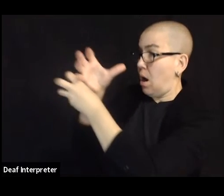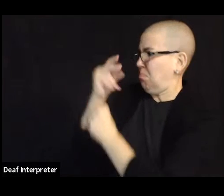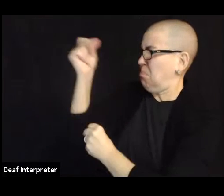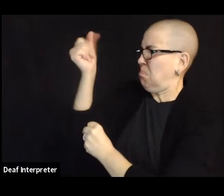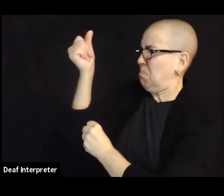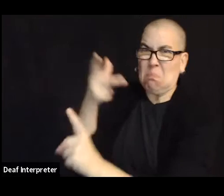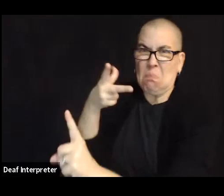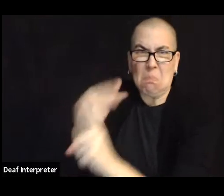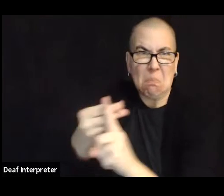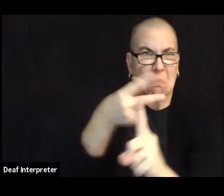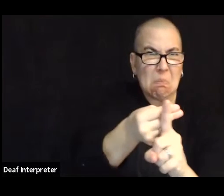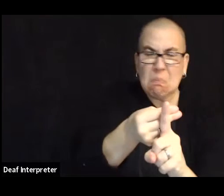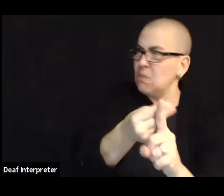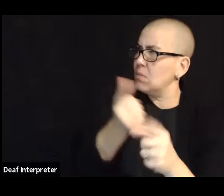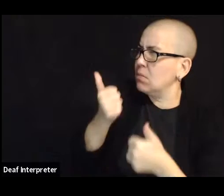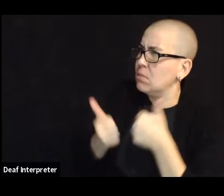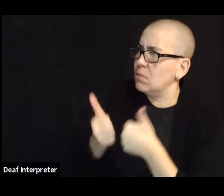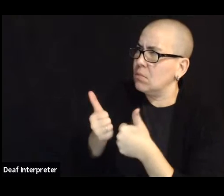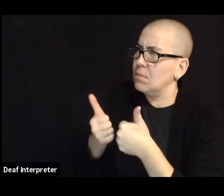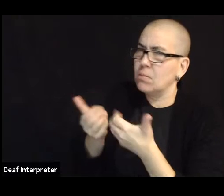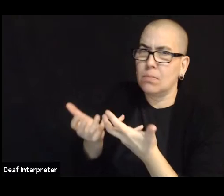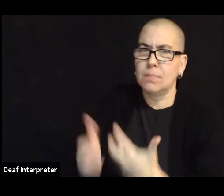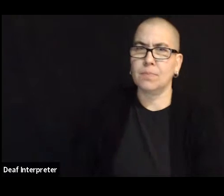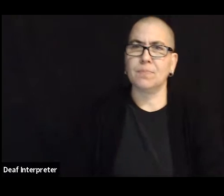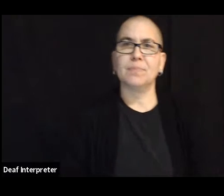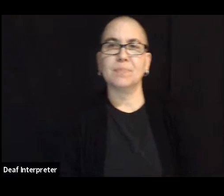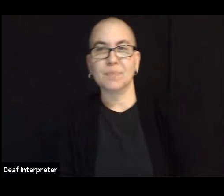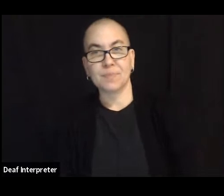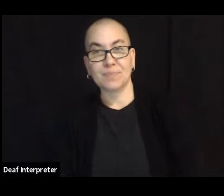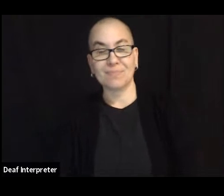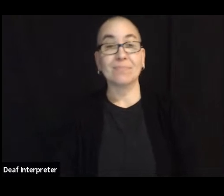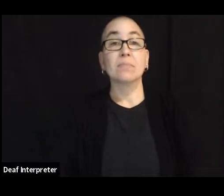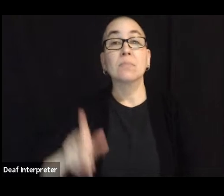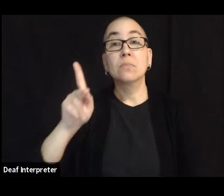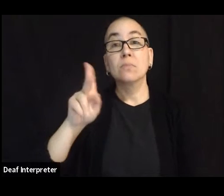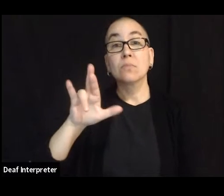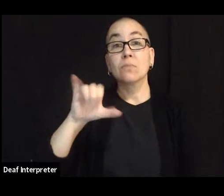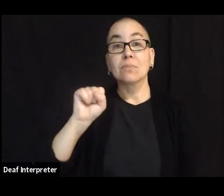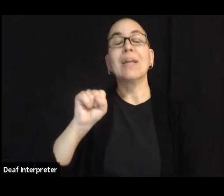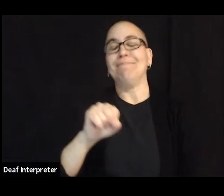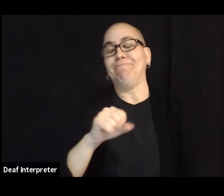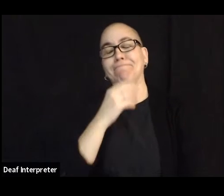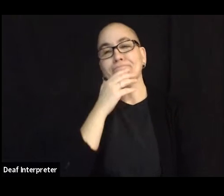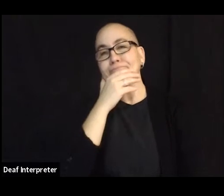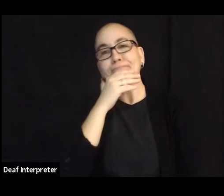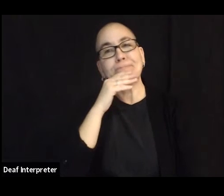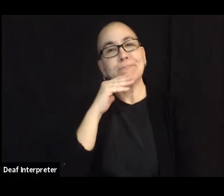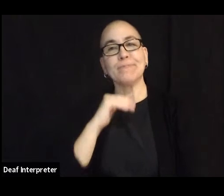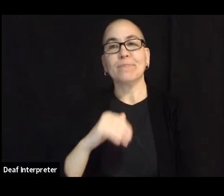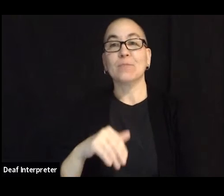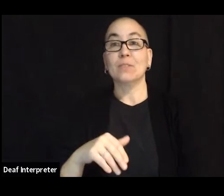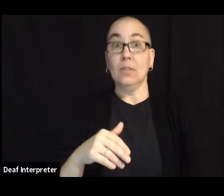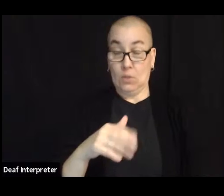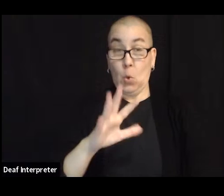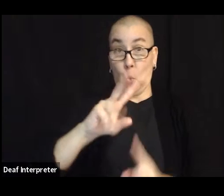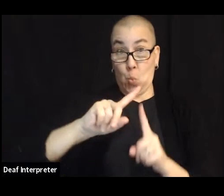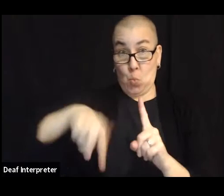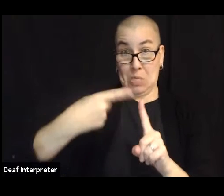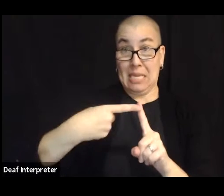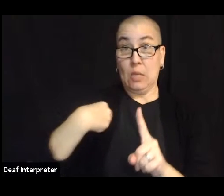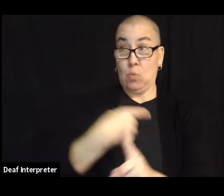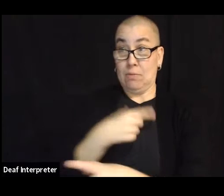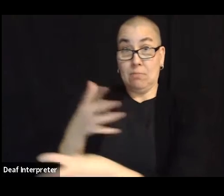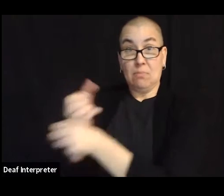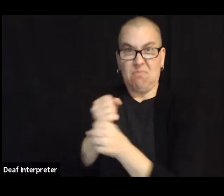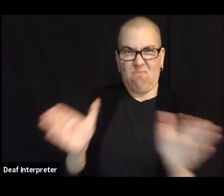So yes, I mean, when we get an allocation to the state, that vaccine is distributed and